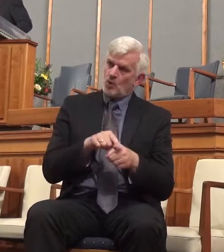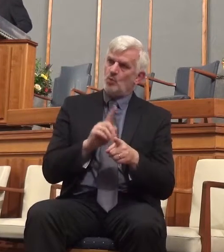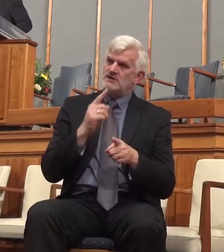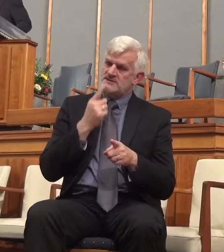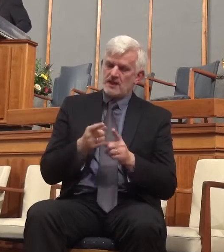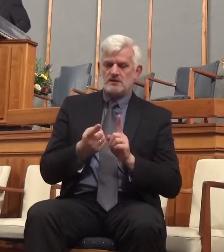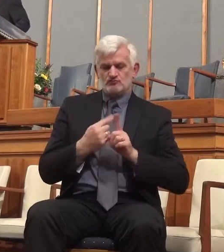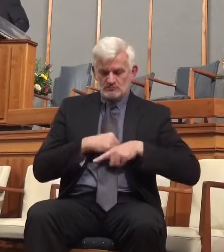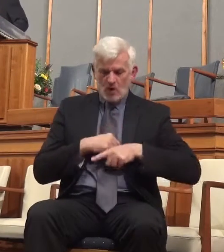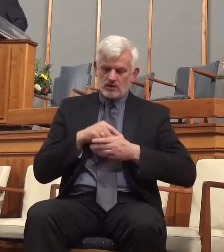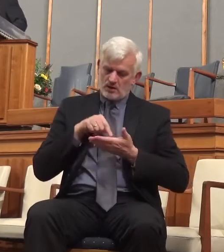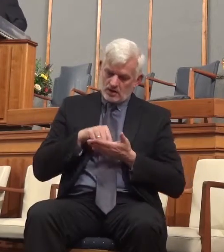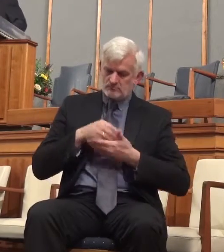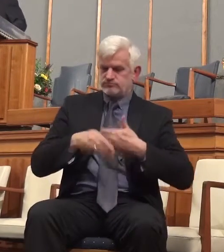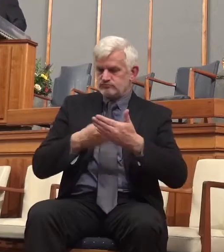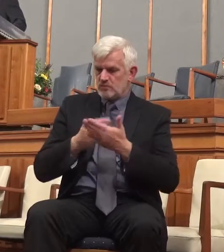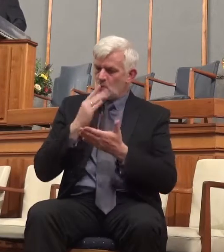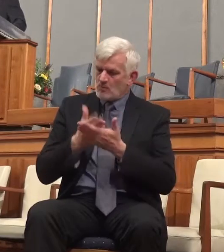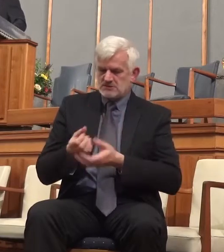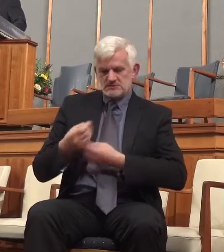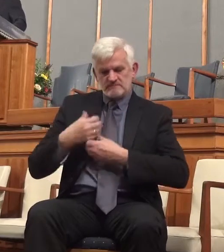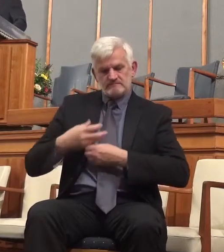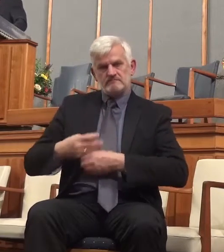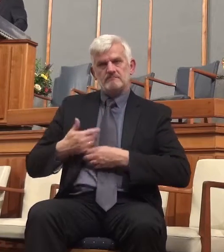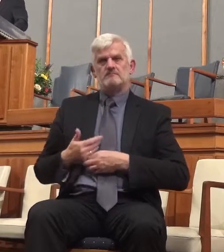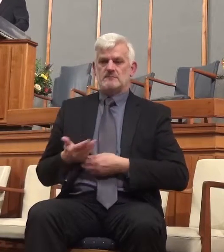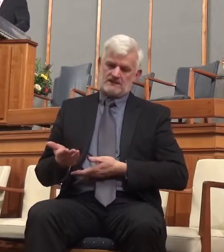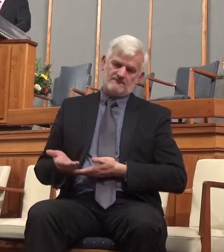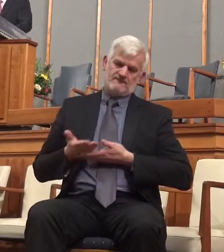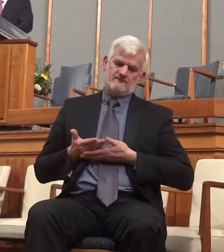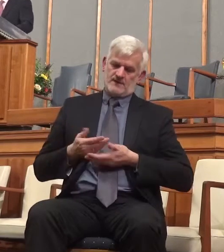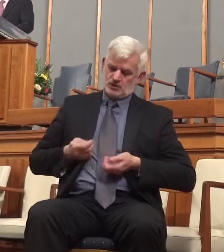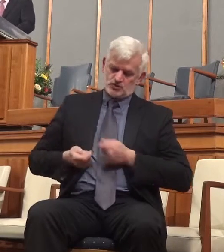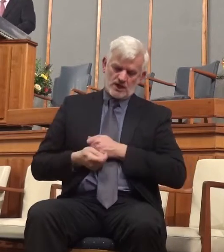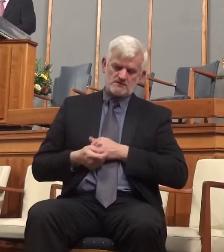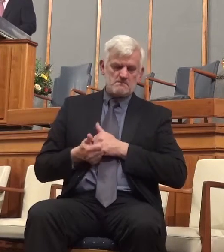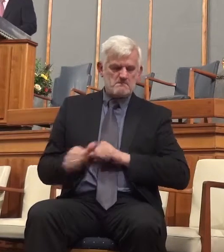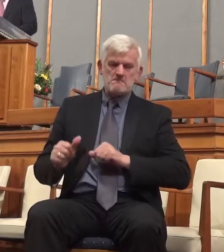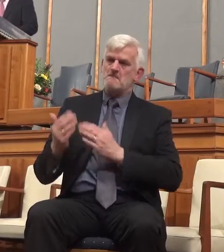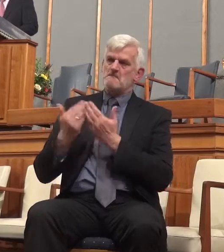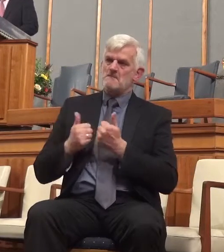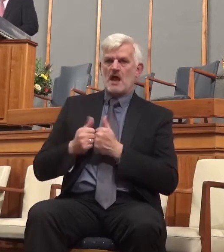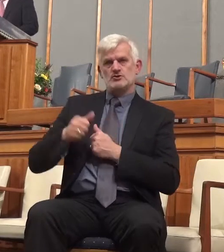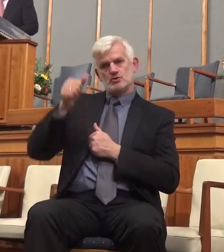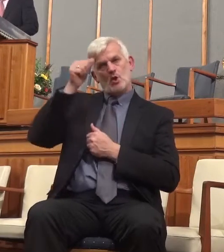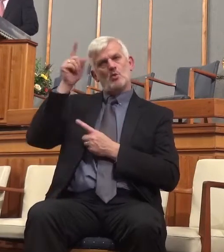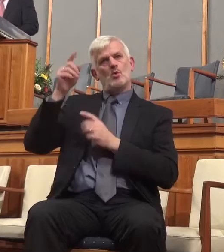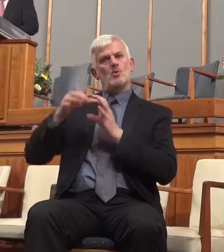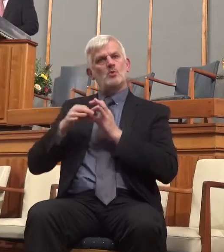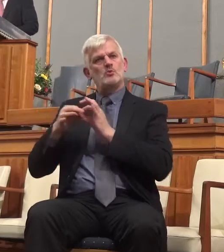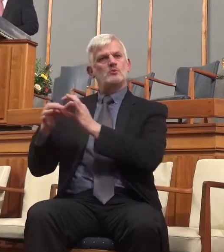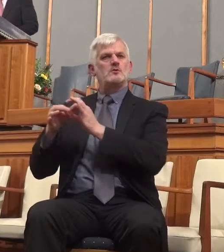it. And all that it promises you is delivered. And you are changed. And you come to know God and walk with